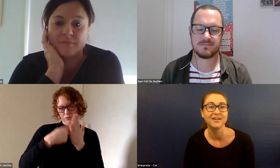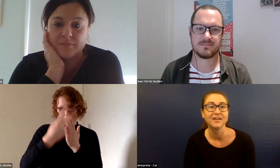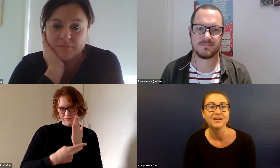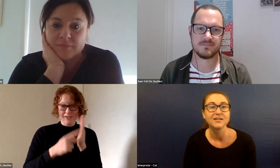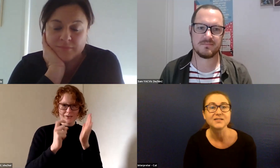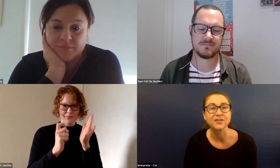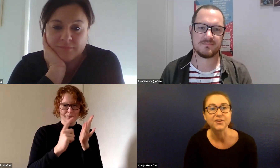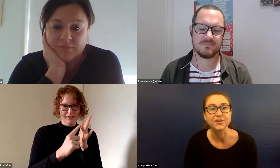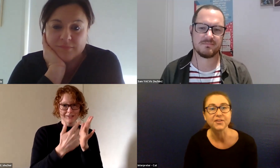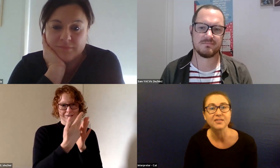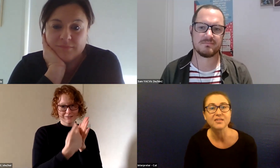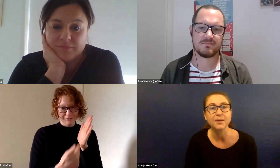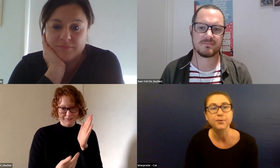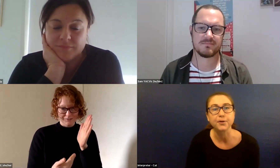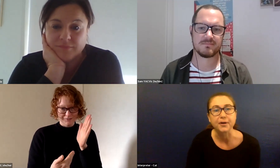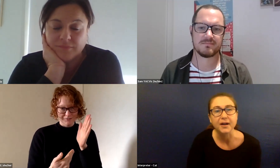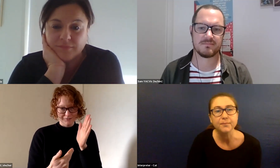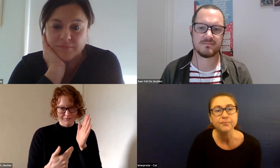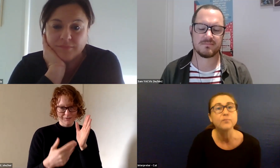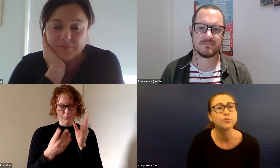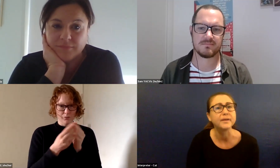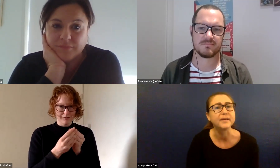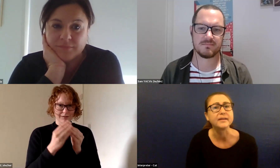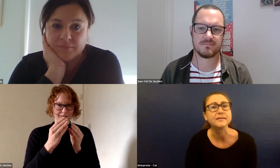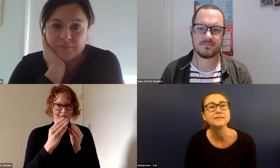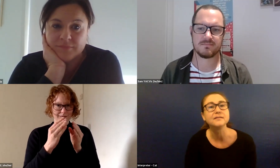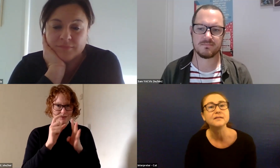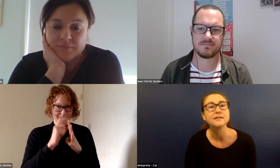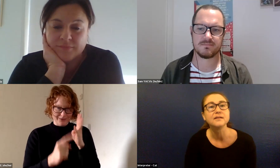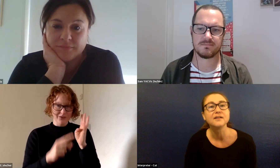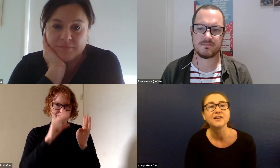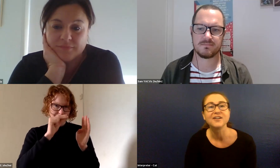online. So that program will be